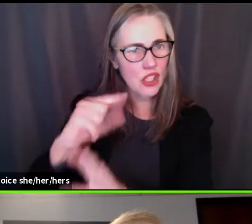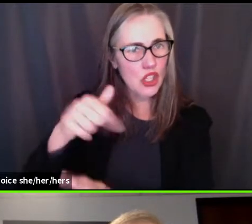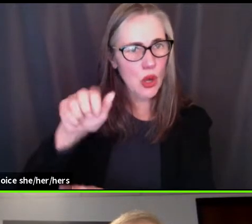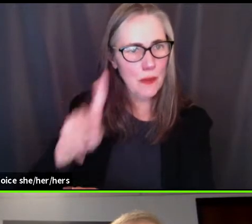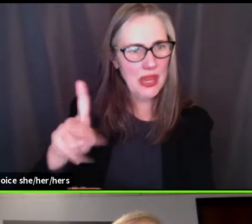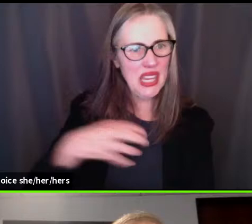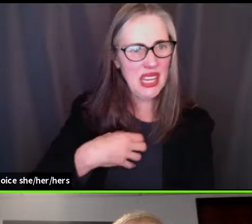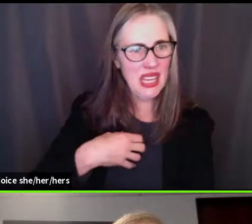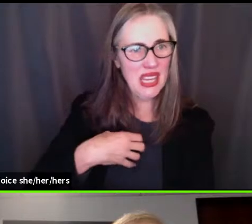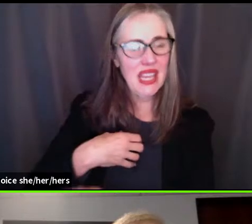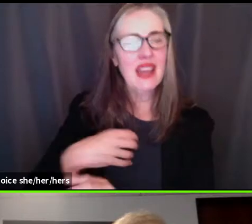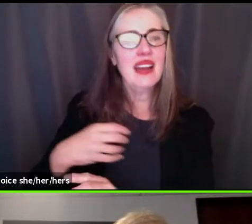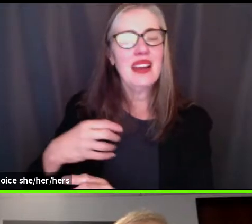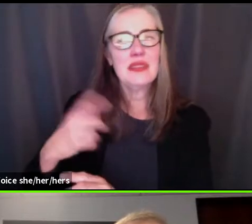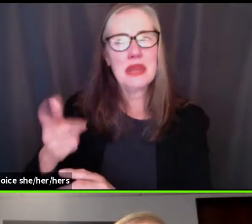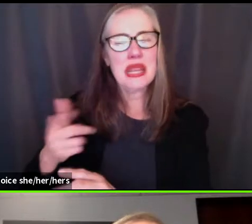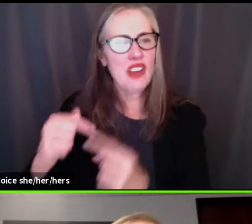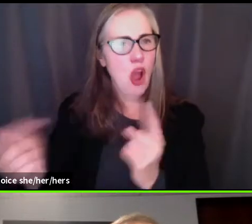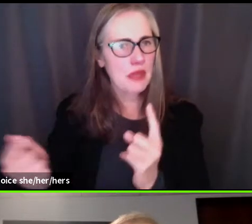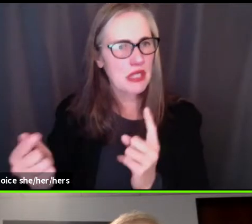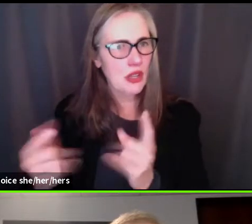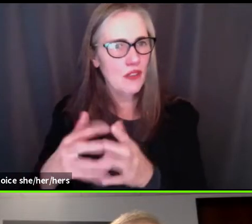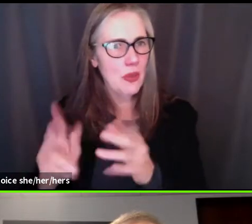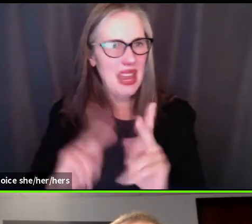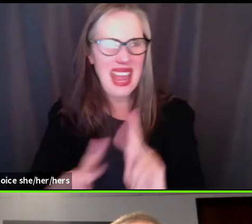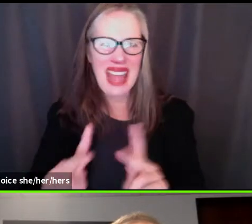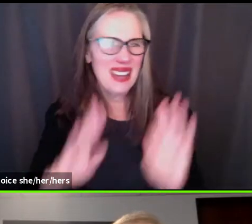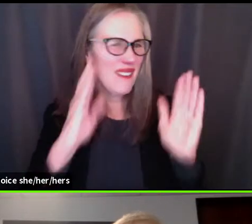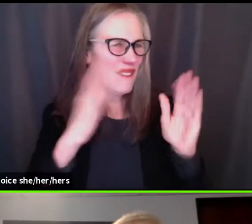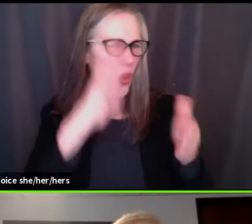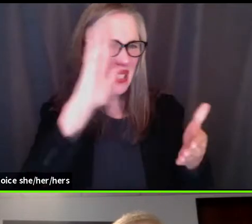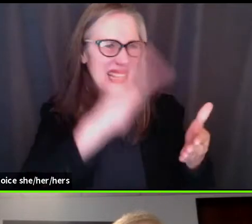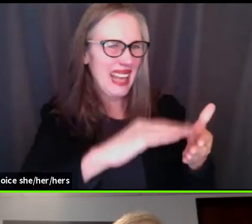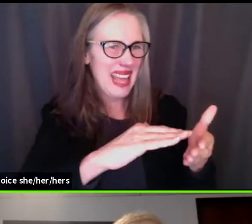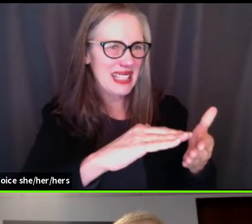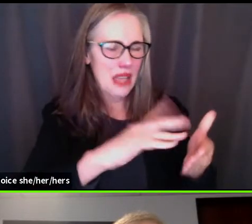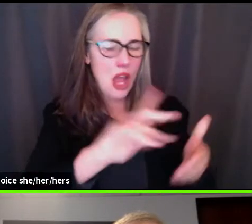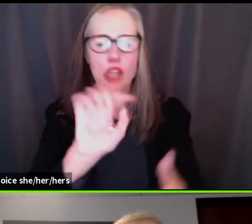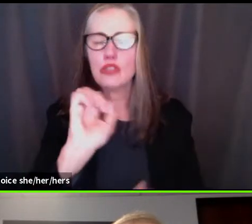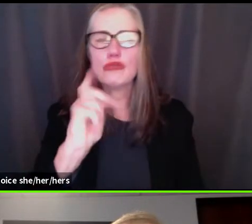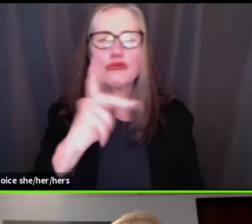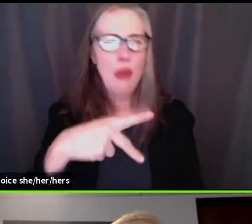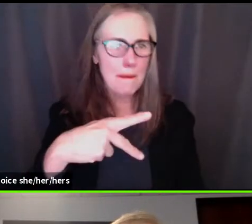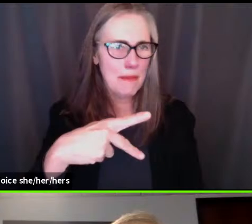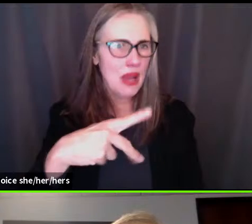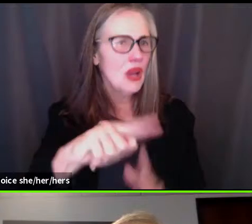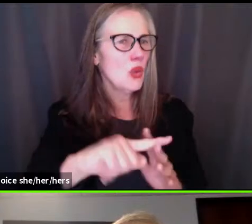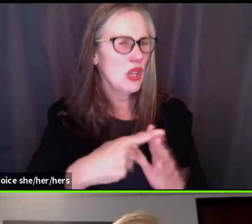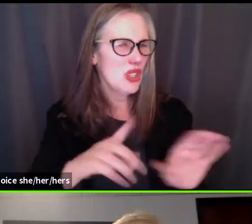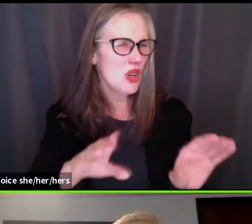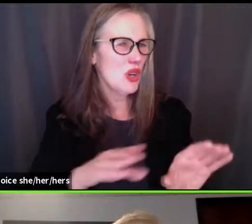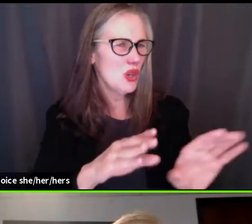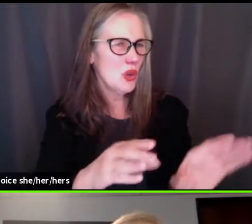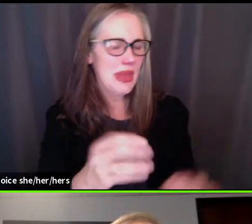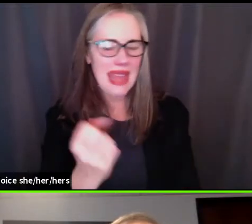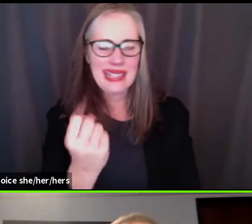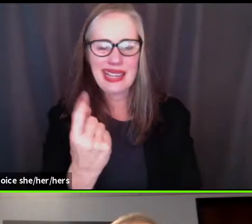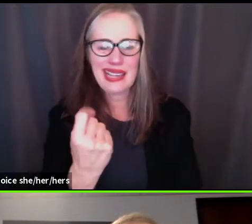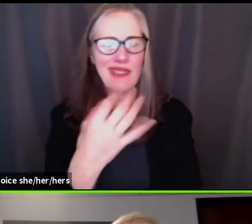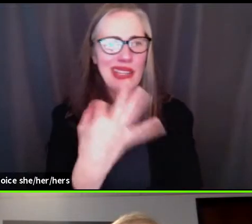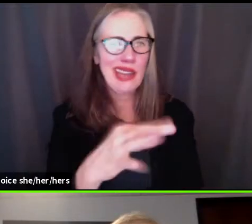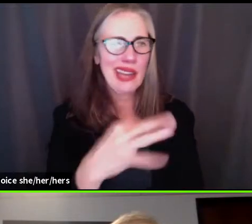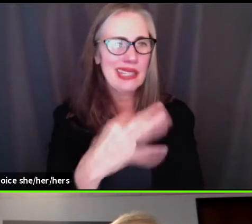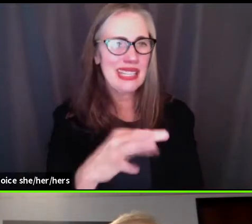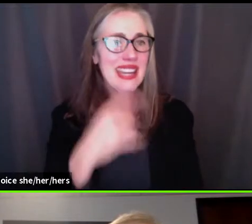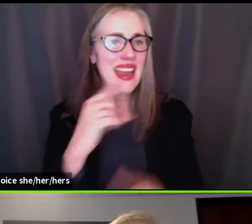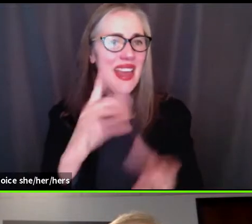on Trump. The Democratic National Committee has started doing that, including the 1119 statement by Chair Harrison.